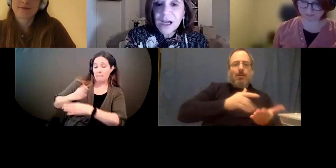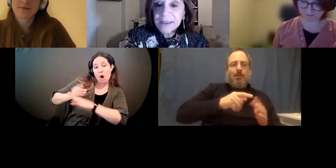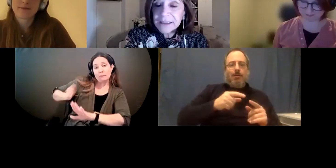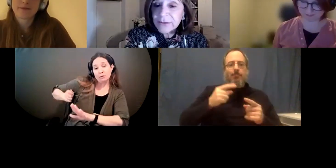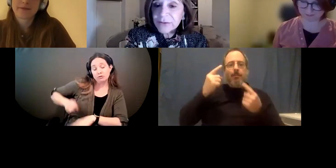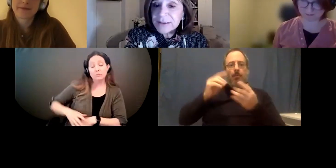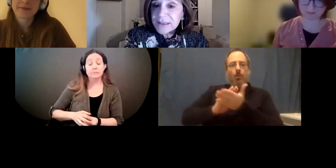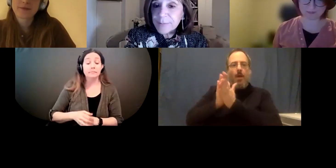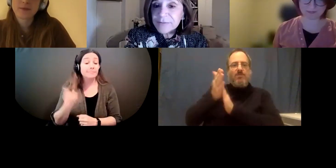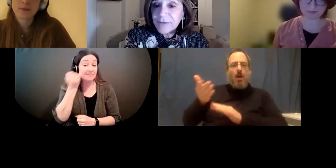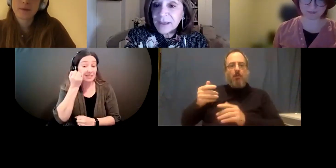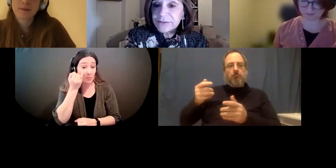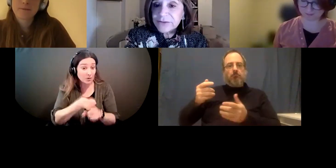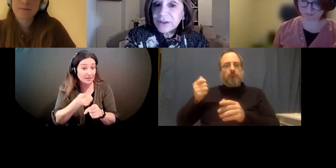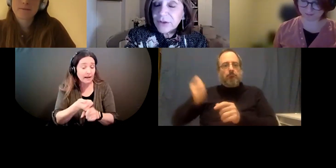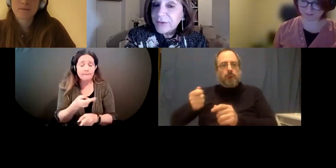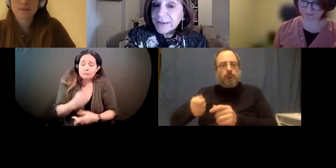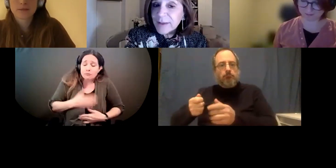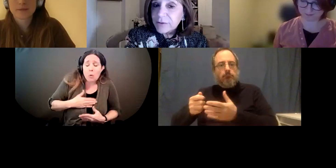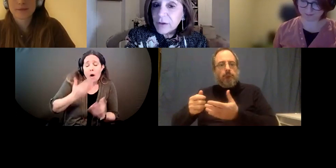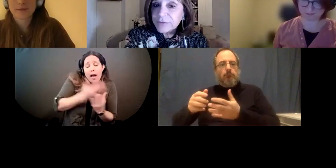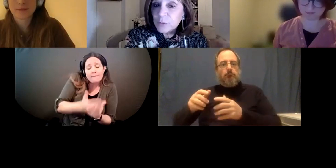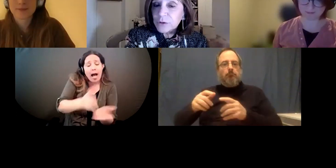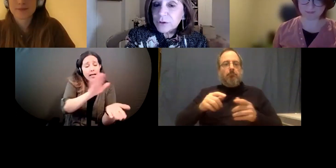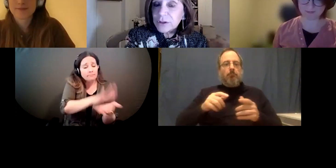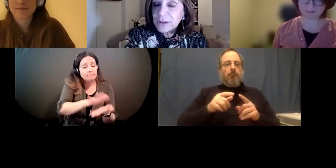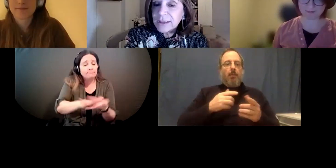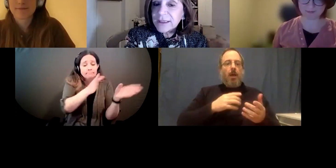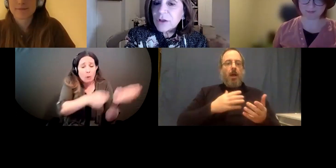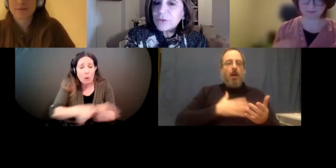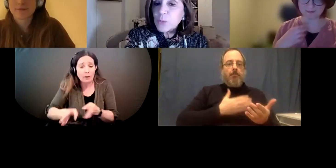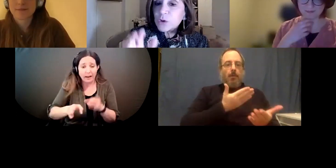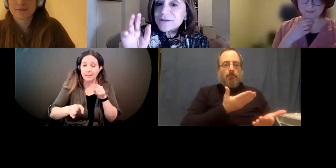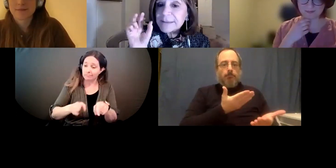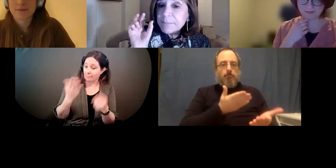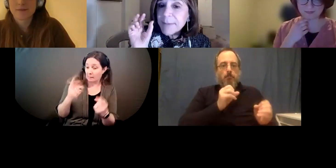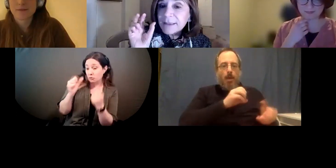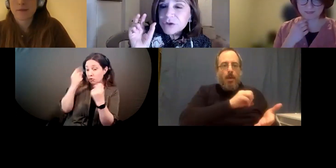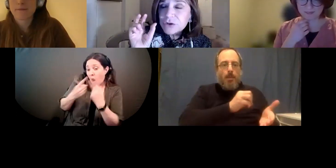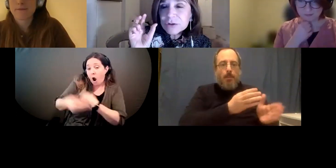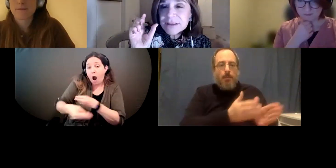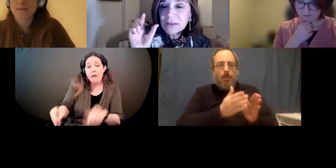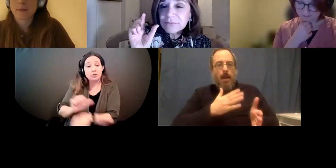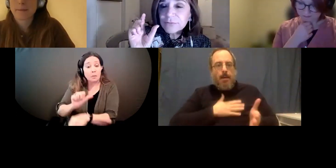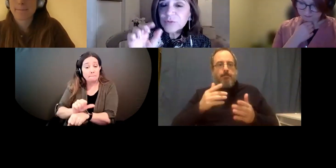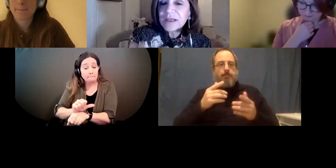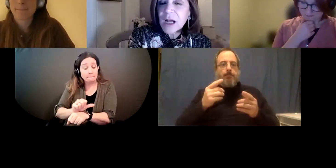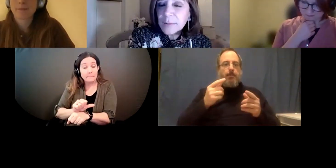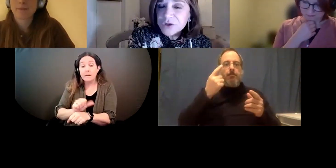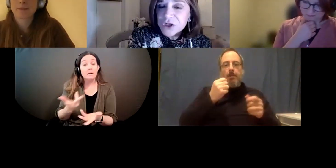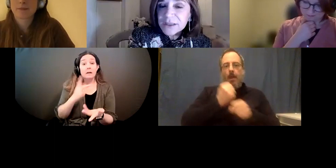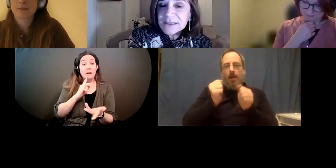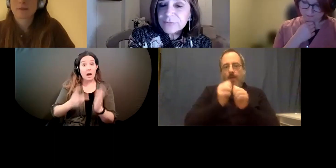enjoy tidying things up in files, think about office work. In other words, imagine yourself with